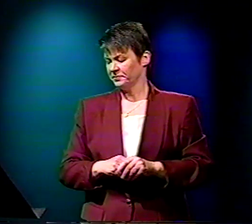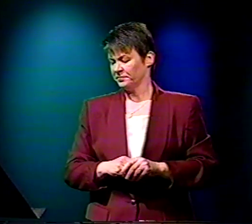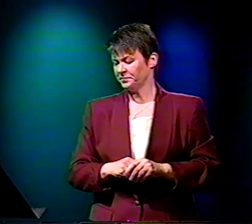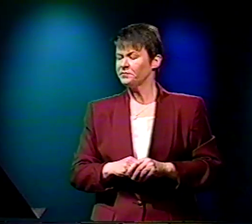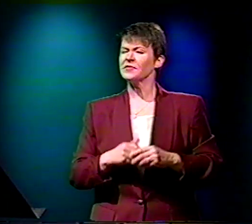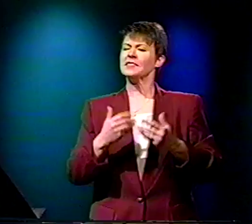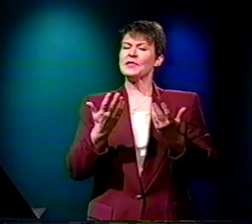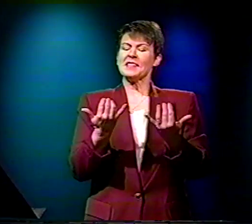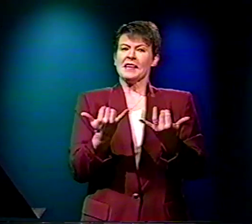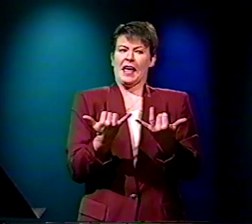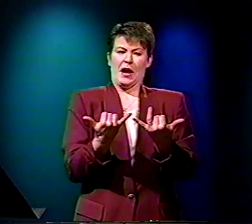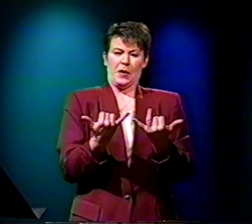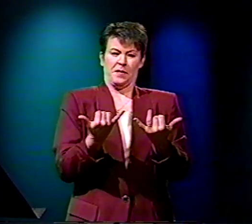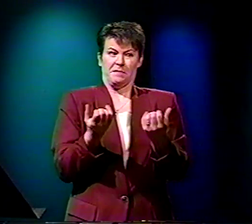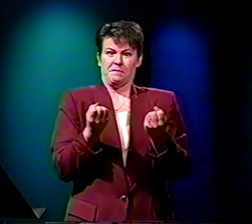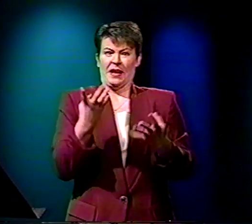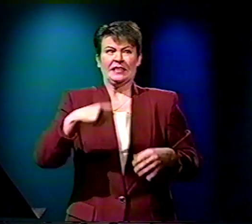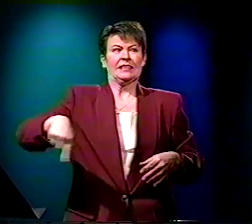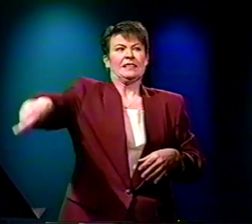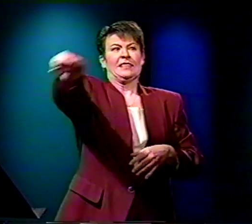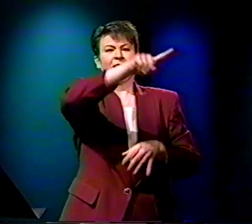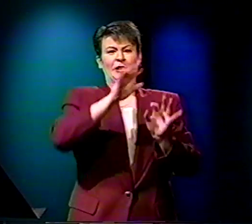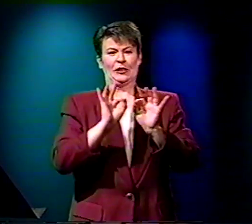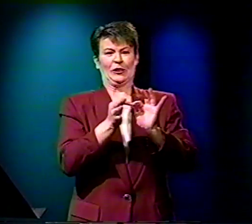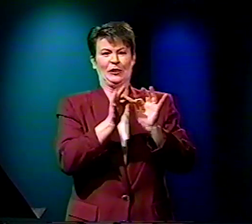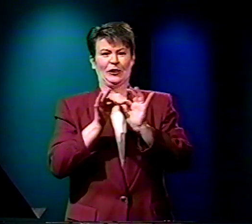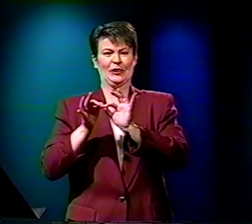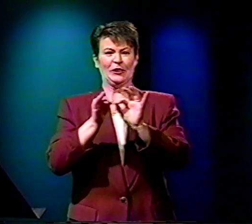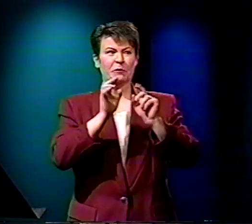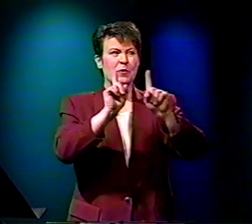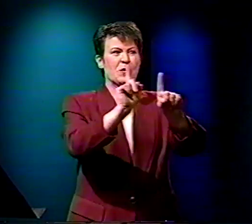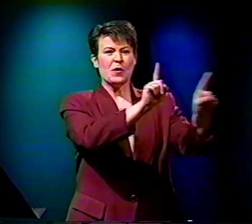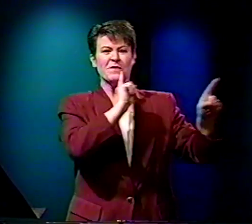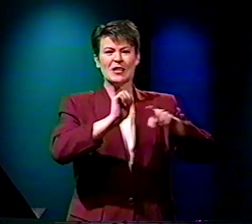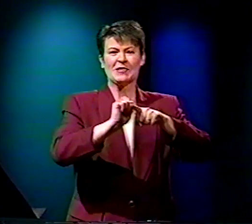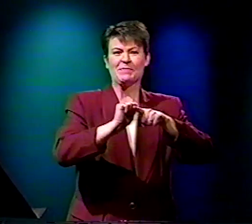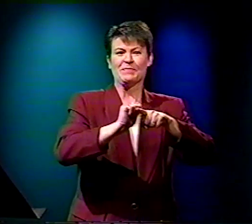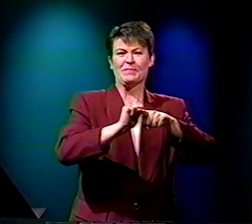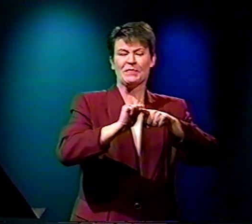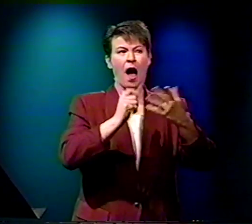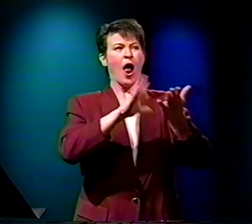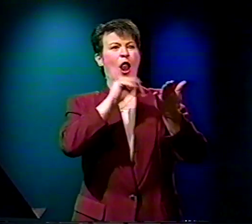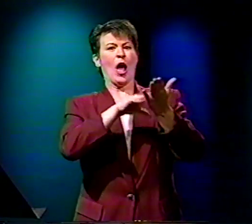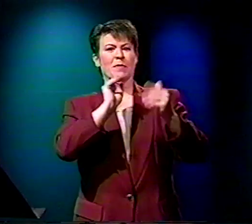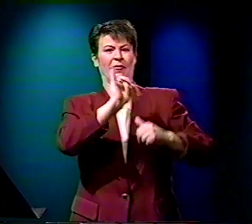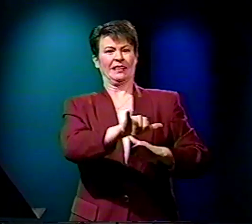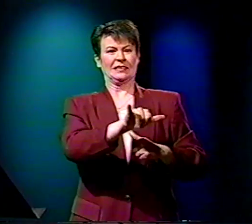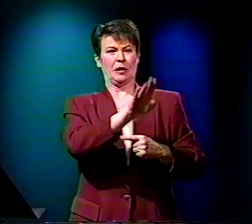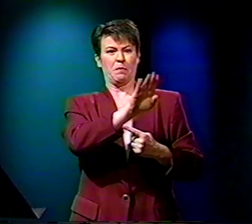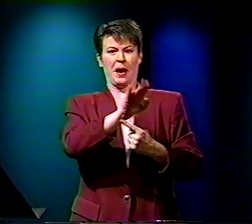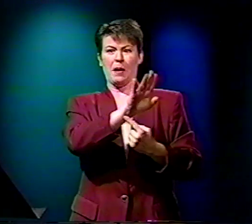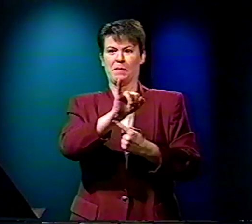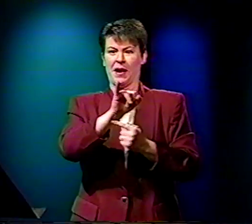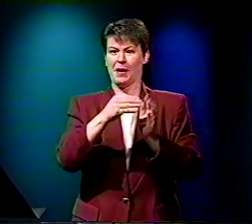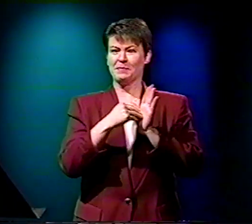skewed based on the interpreter's gender and perceptions. Today, many interpreters go for training and they learn about this